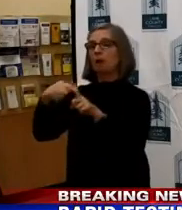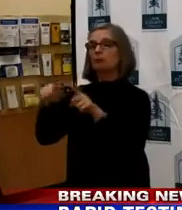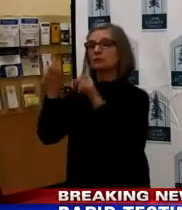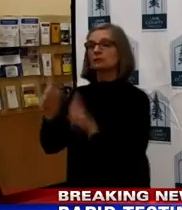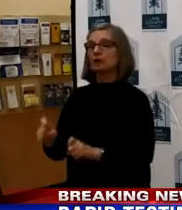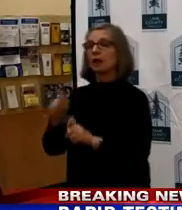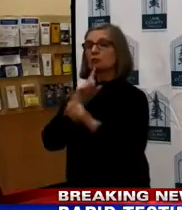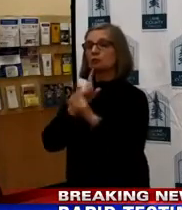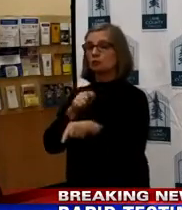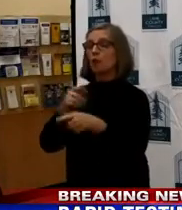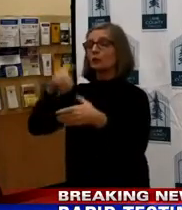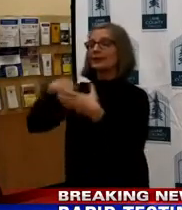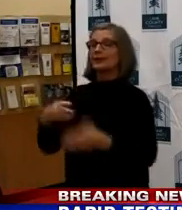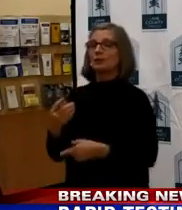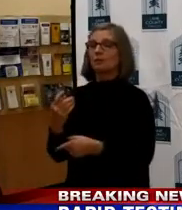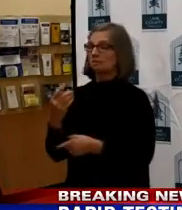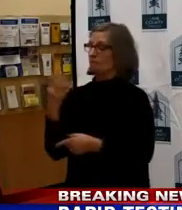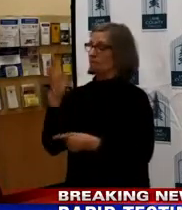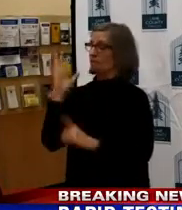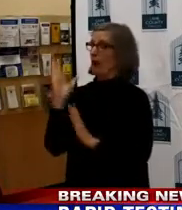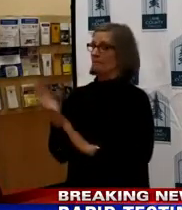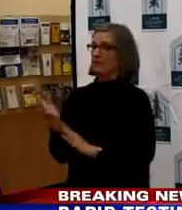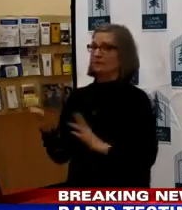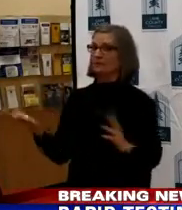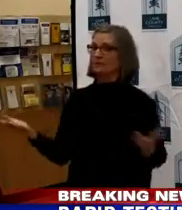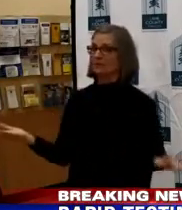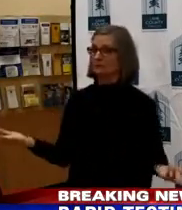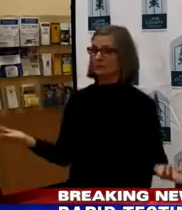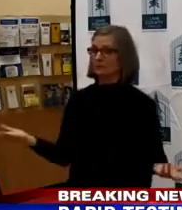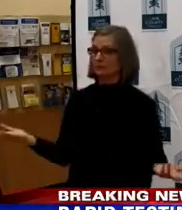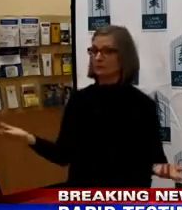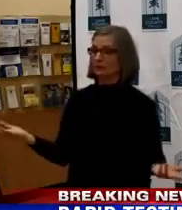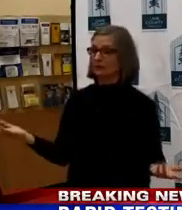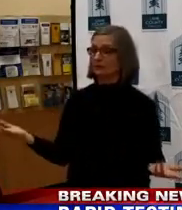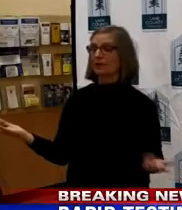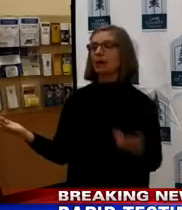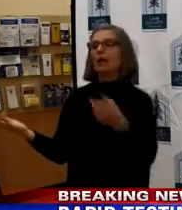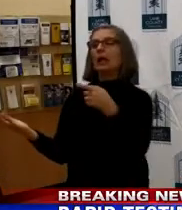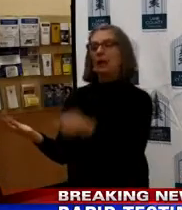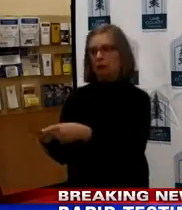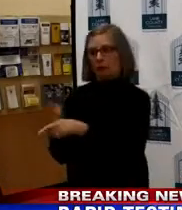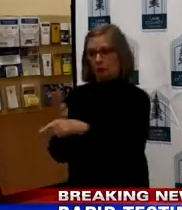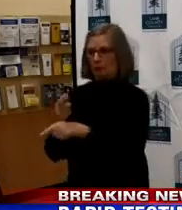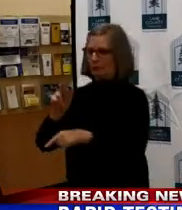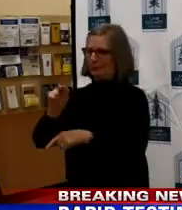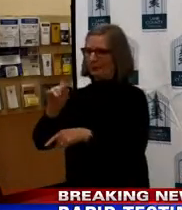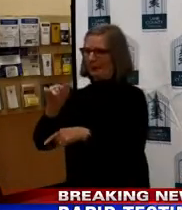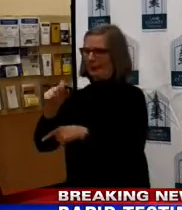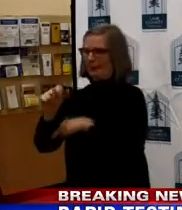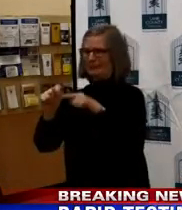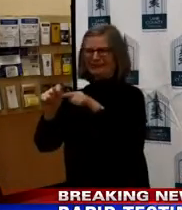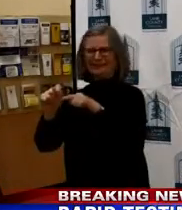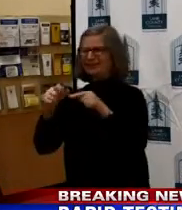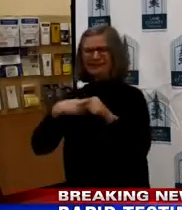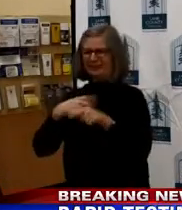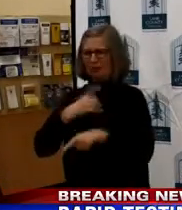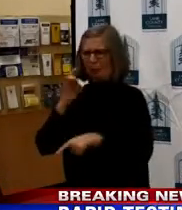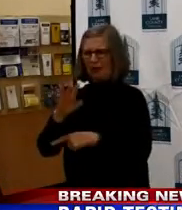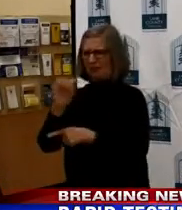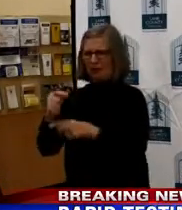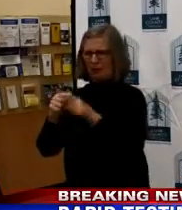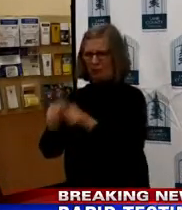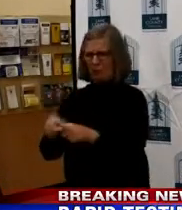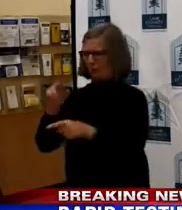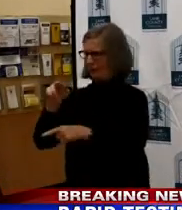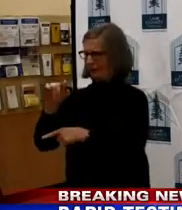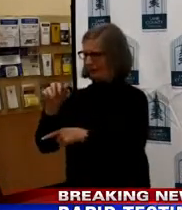They are able to utilize these kits, and I hate to use the word kits, but that is what the term that they're using, that already